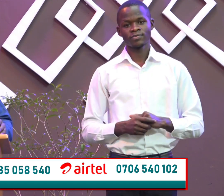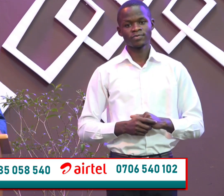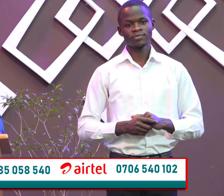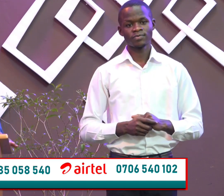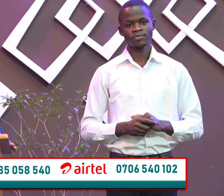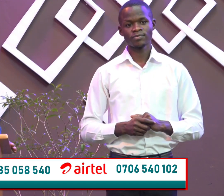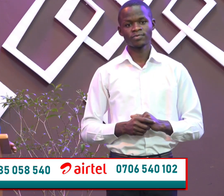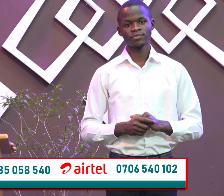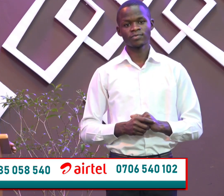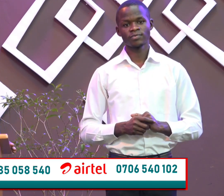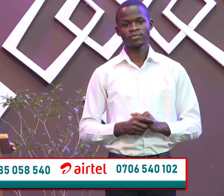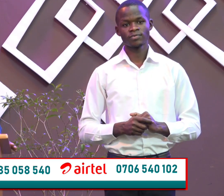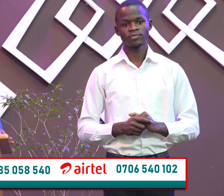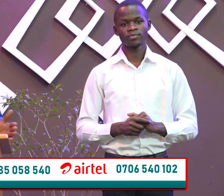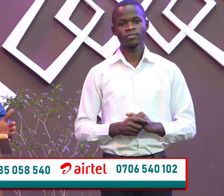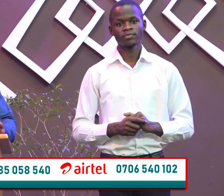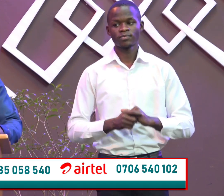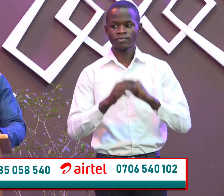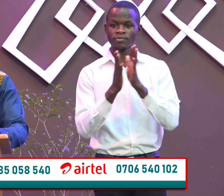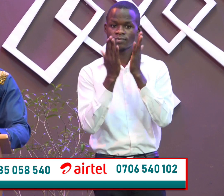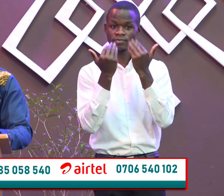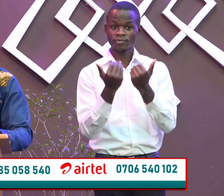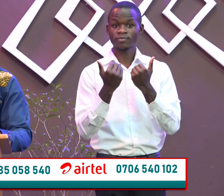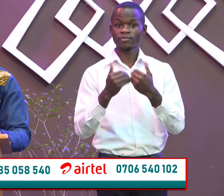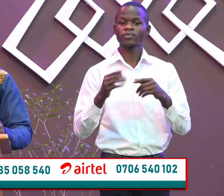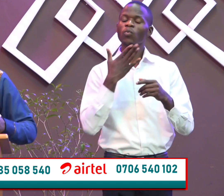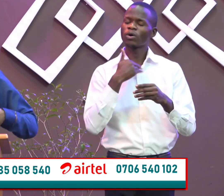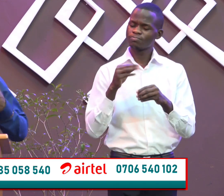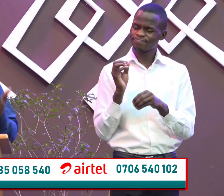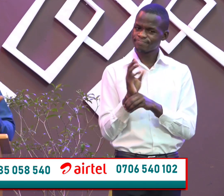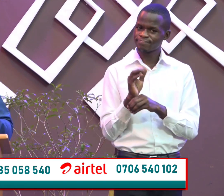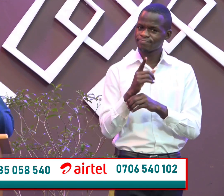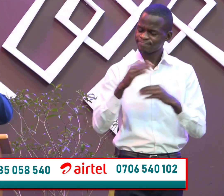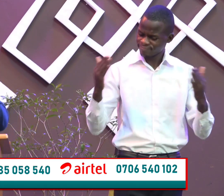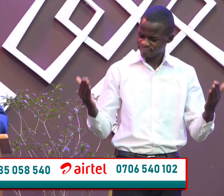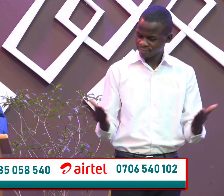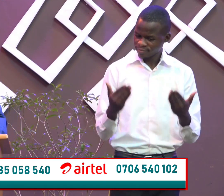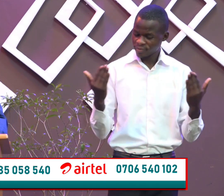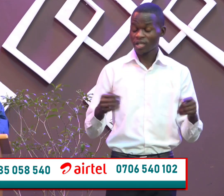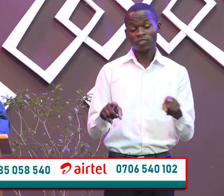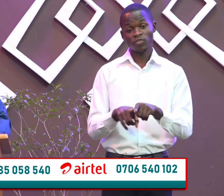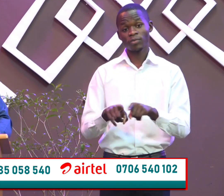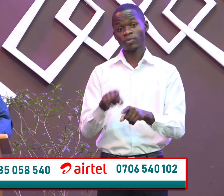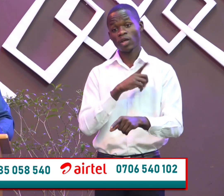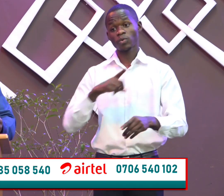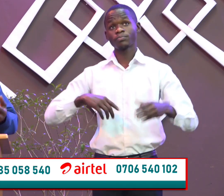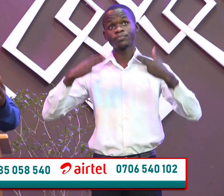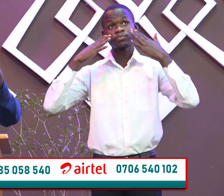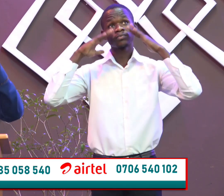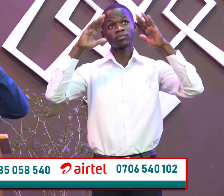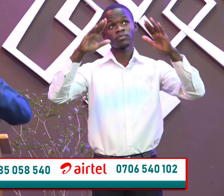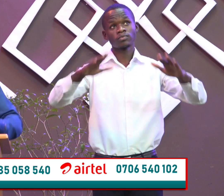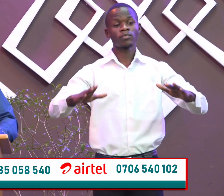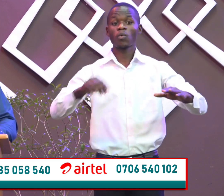heavens have recorded you somewhere. No Rachel, twagala kukubiriza okubera nti nga Mukama bwakuwa omukisa